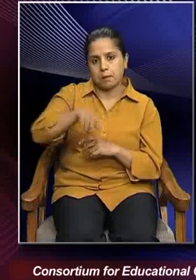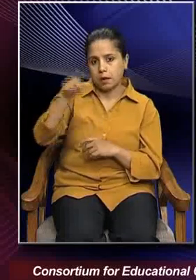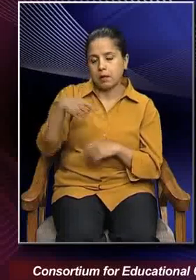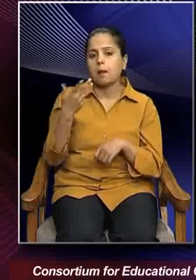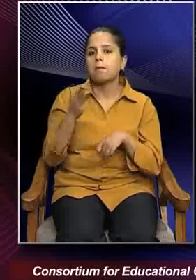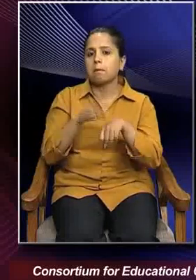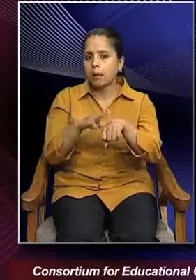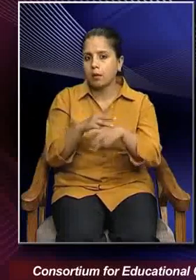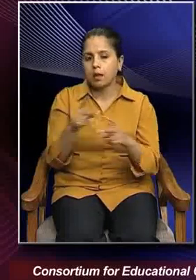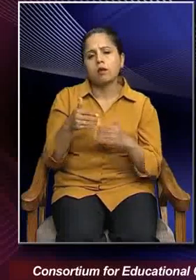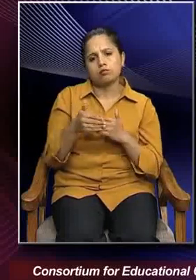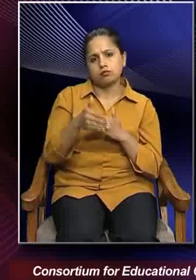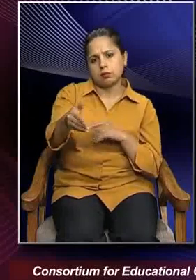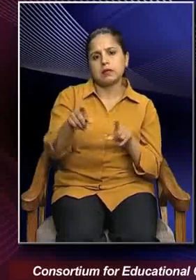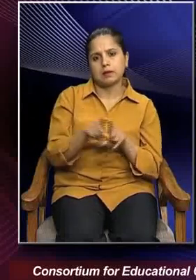member, and so on.